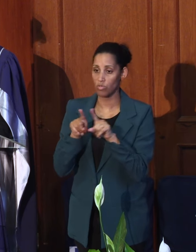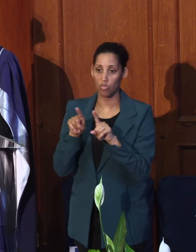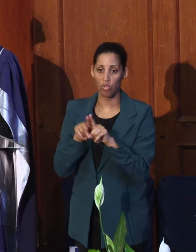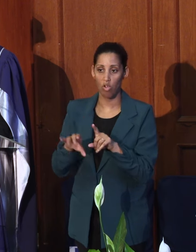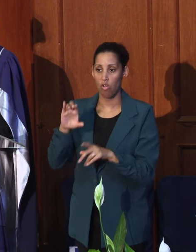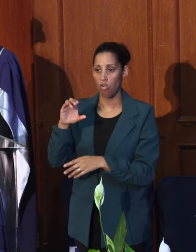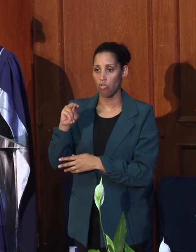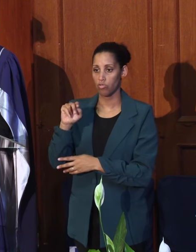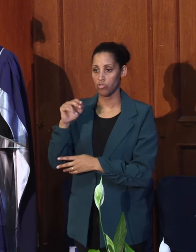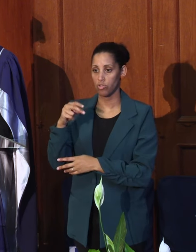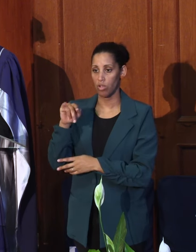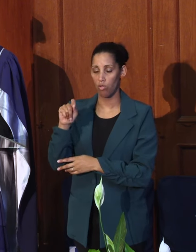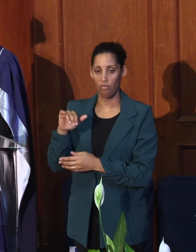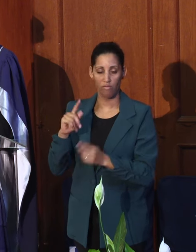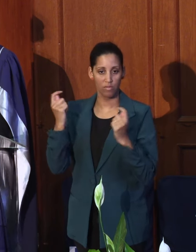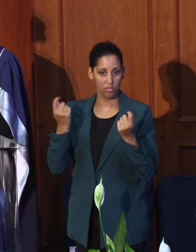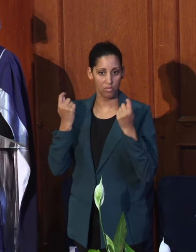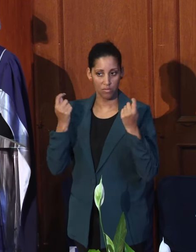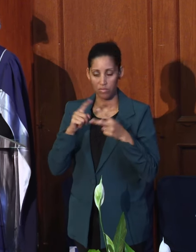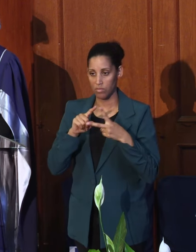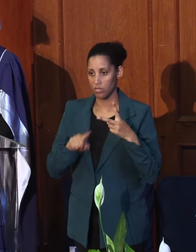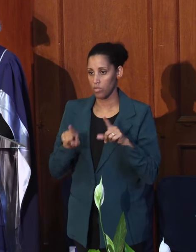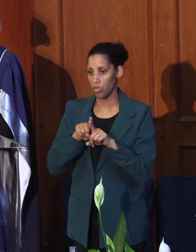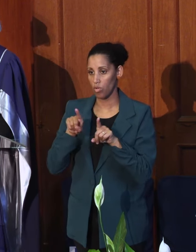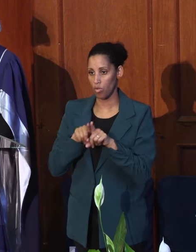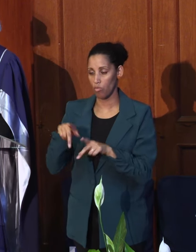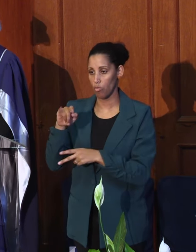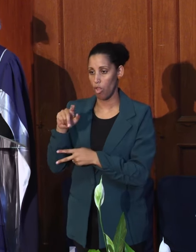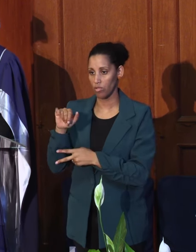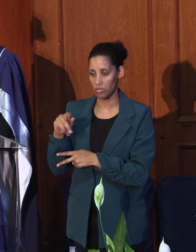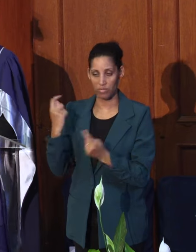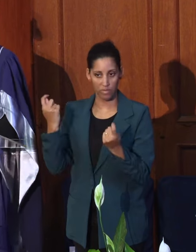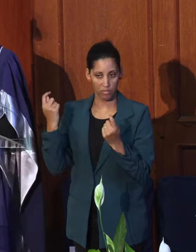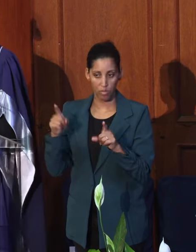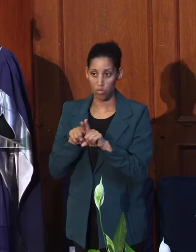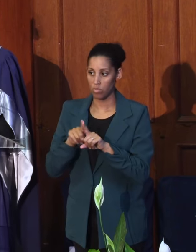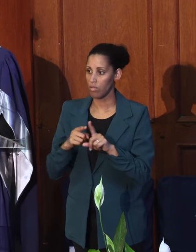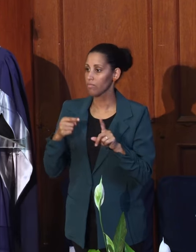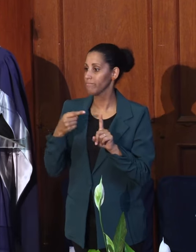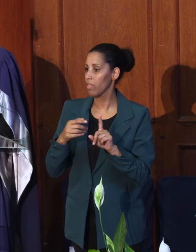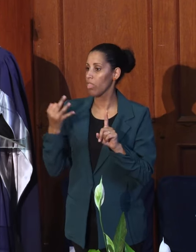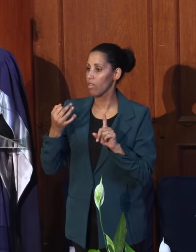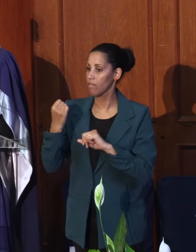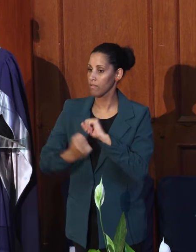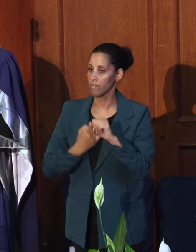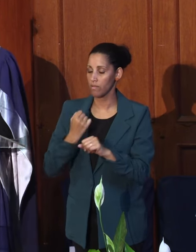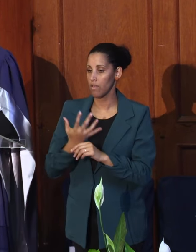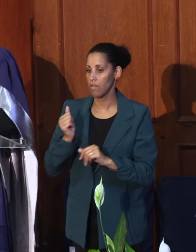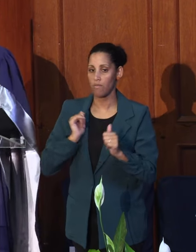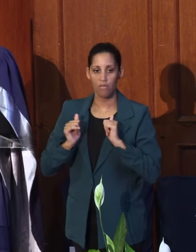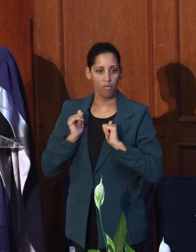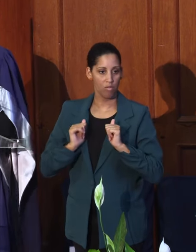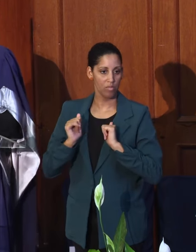Festival and Hugo Lomprecht's Concerto Festival. She is currently in her third year studying for a BMuse performance